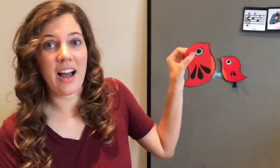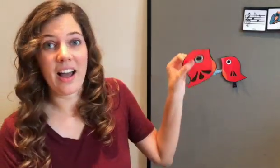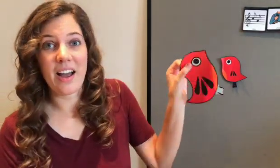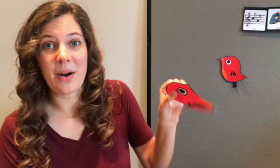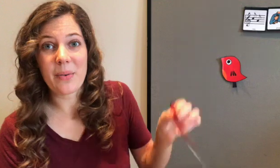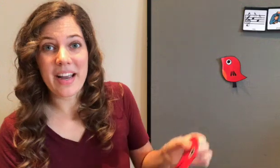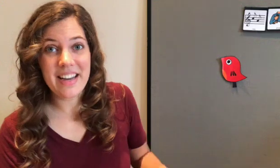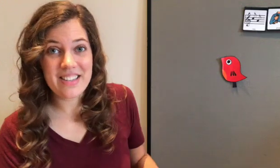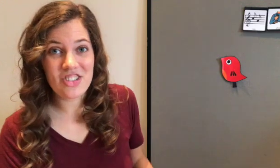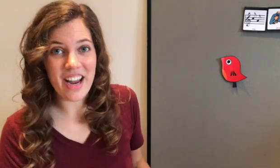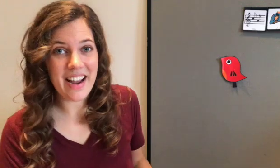Fly away, Jack.